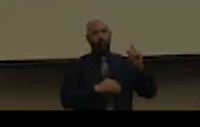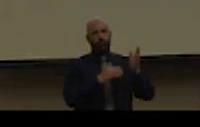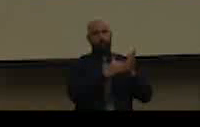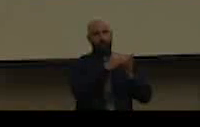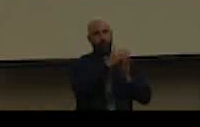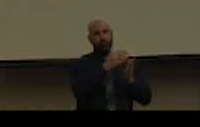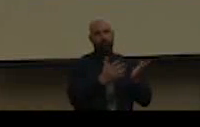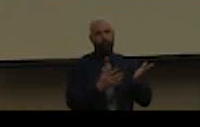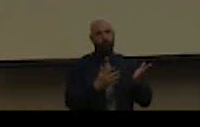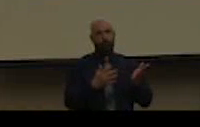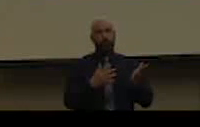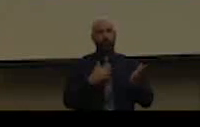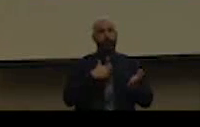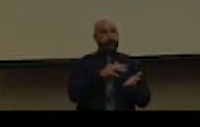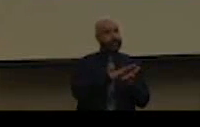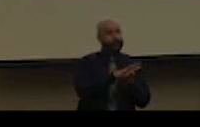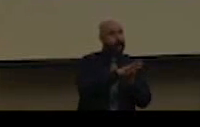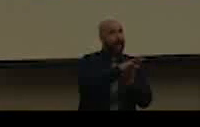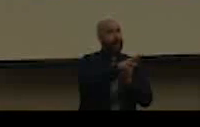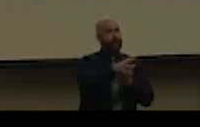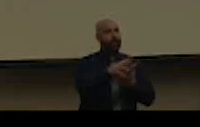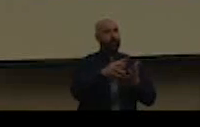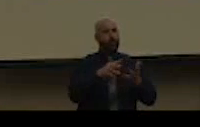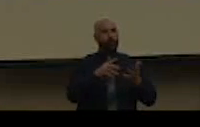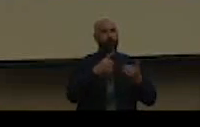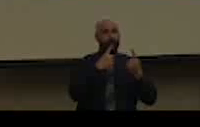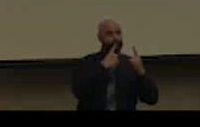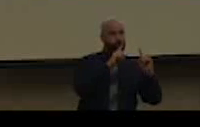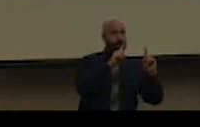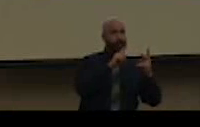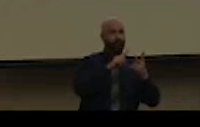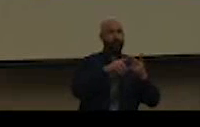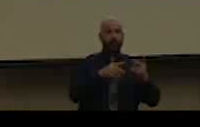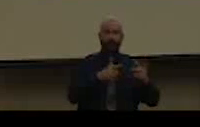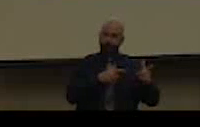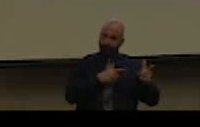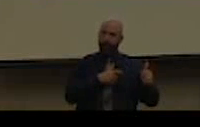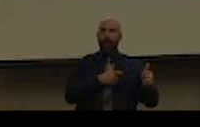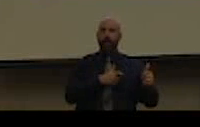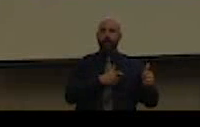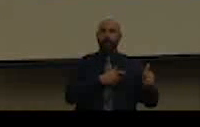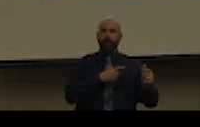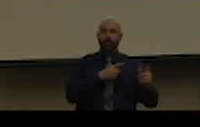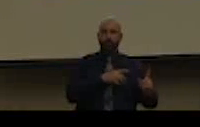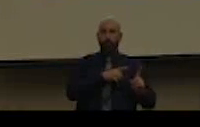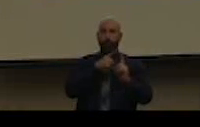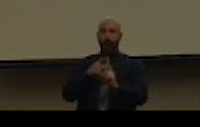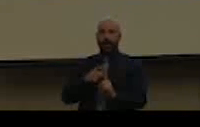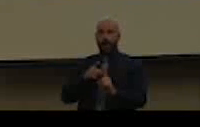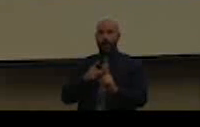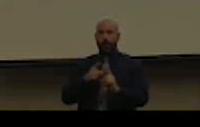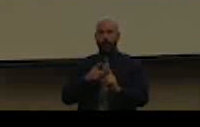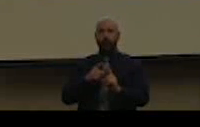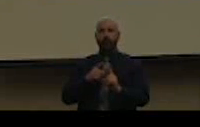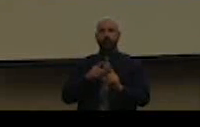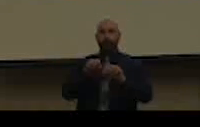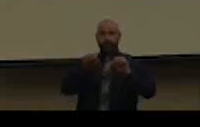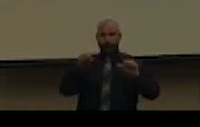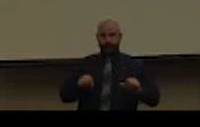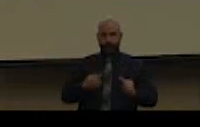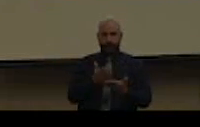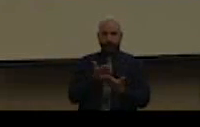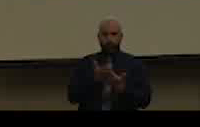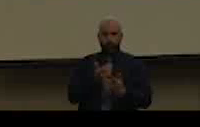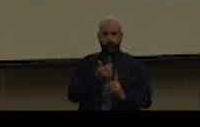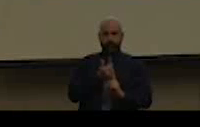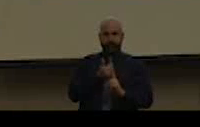dollars, all in the context of, to go back to the beginning, a system that has proven itself year over year over year to be improving and quite